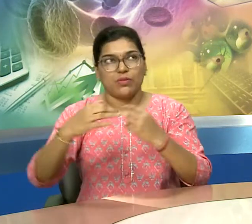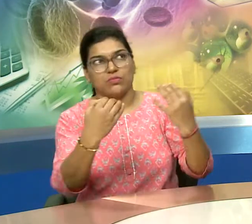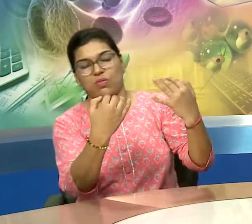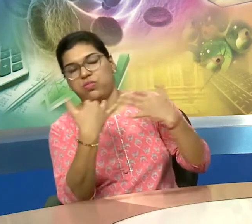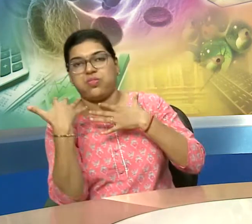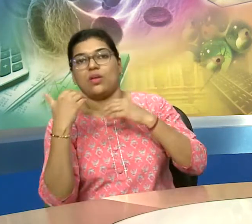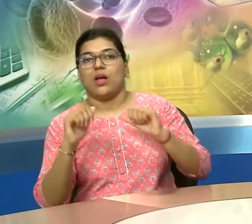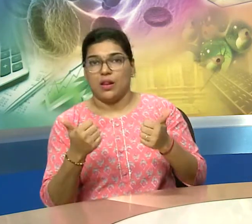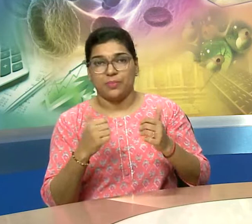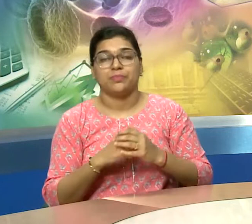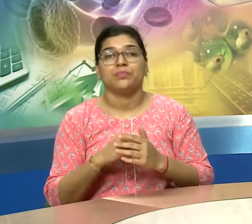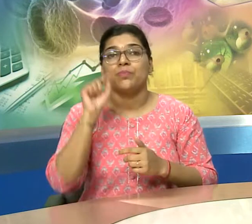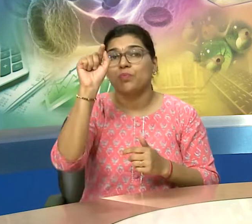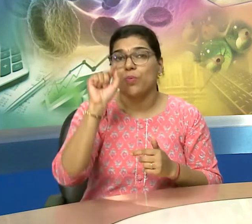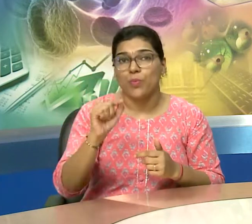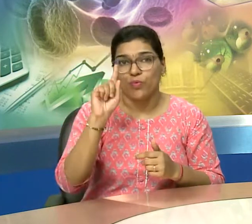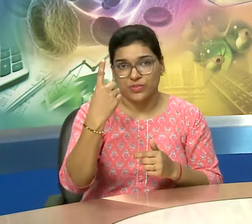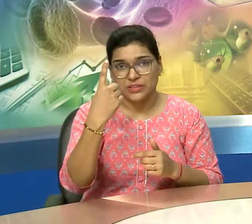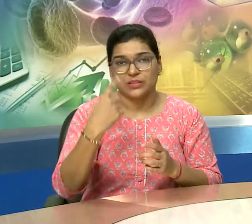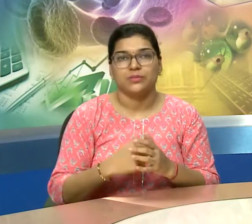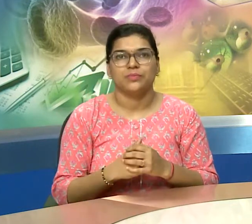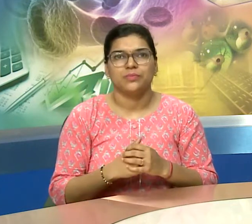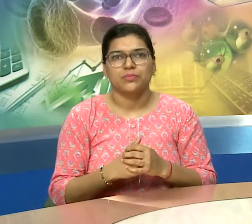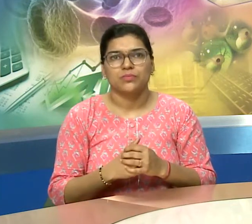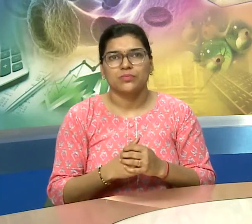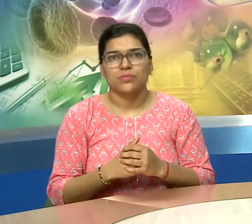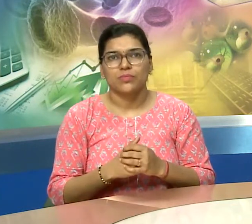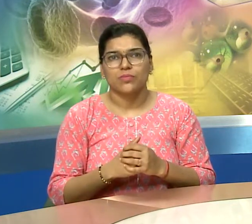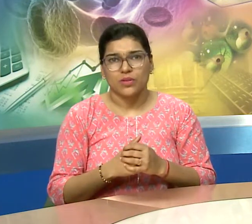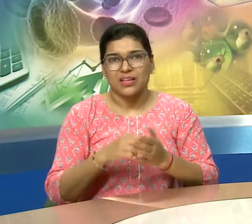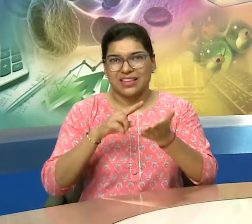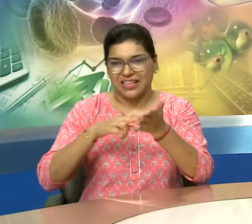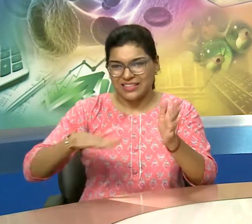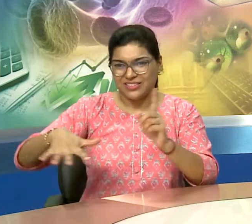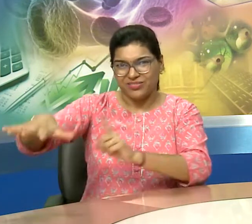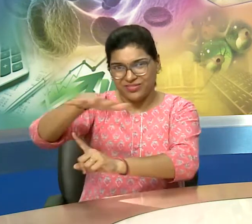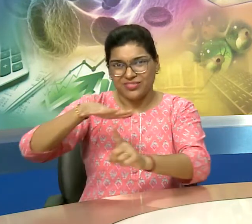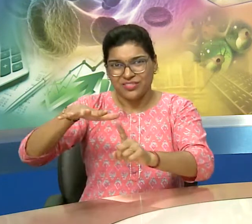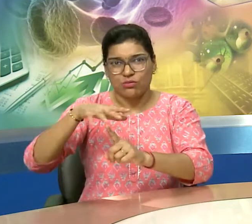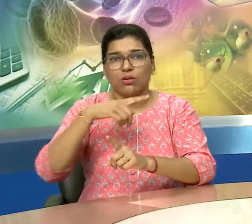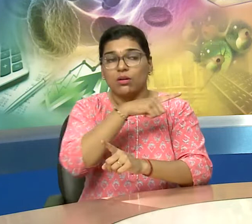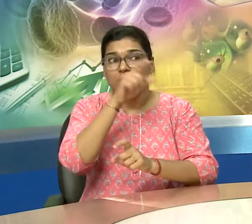how humans have spoiled the environment. Now